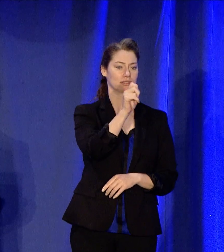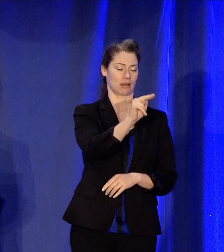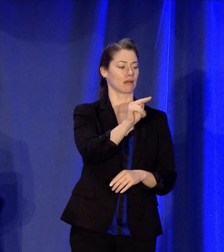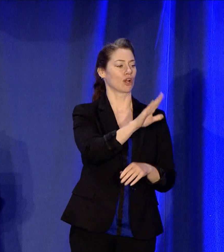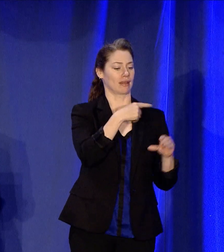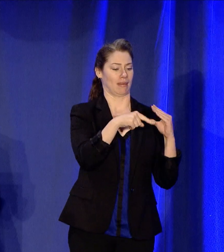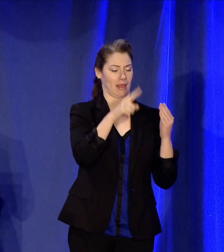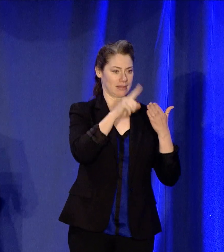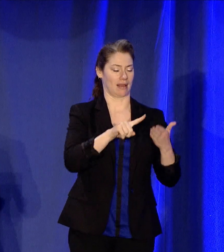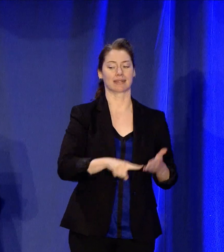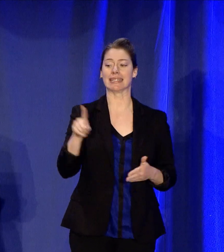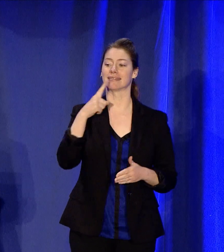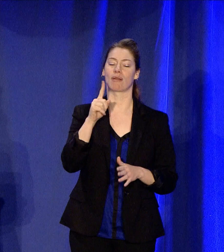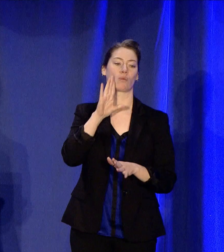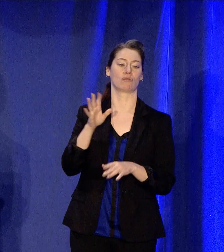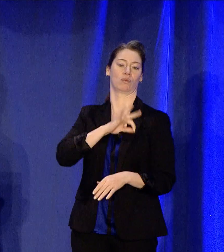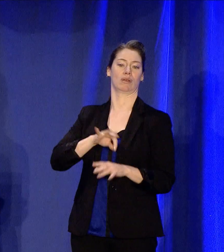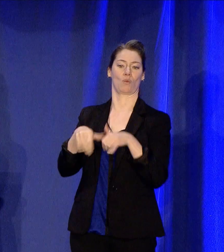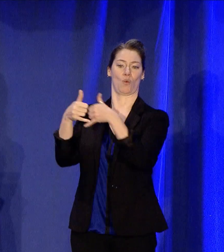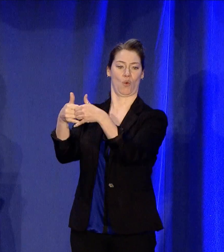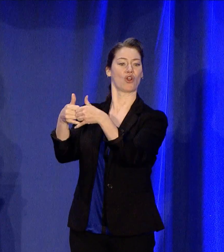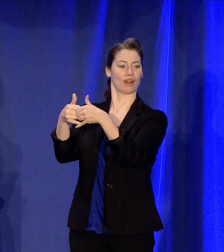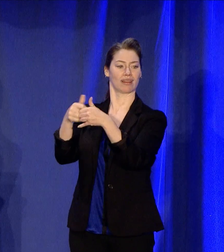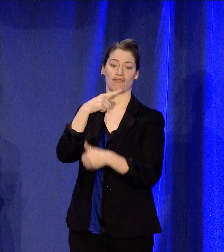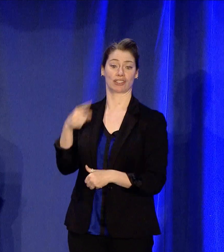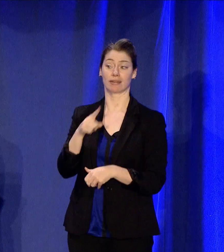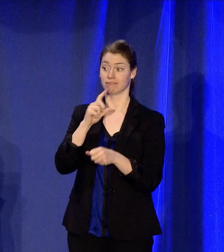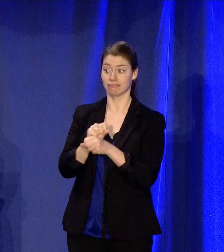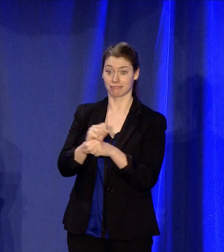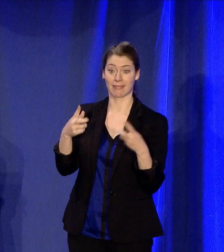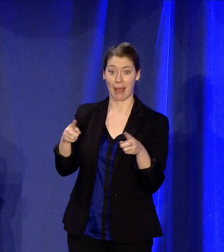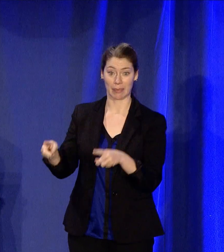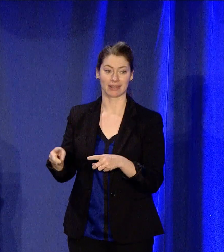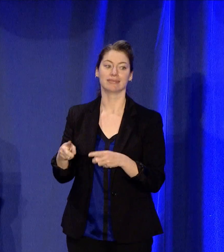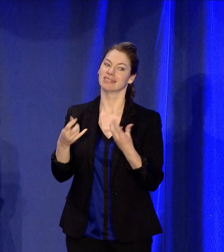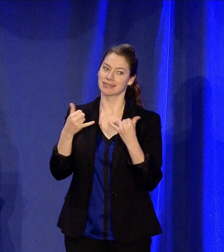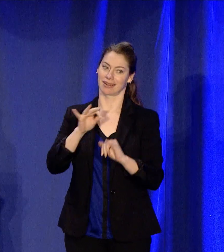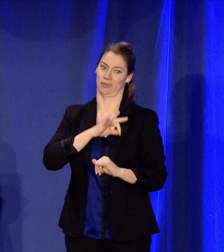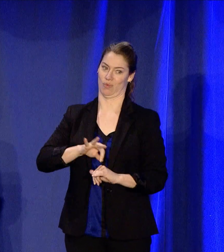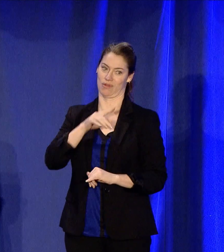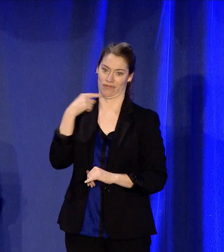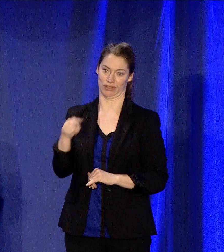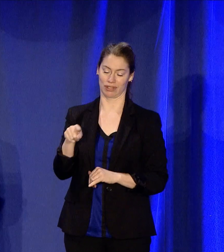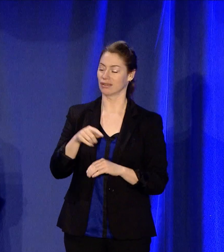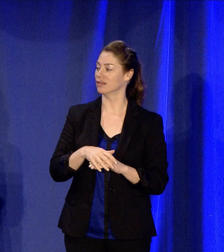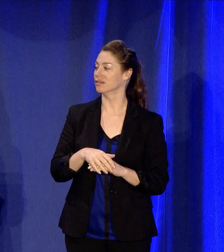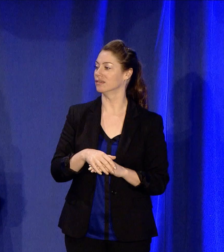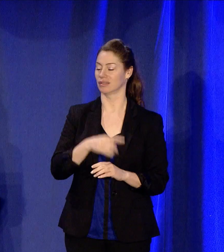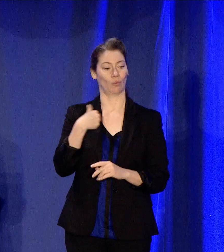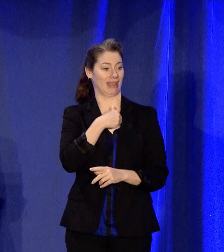you will be richly rewarded. And so they were, and so they continue to be. We